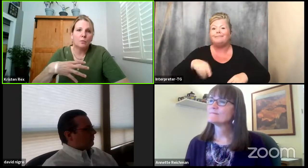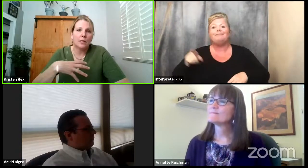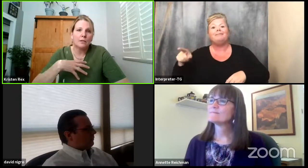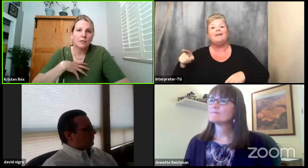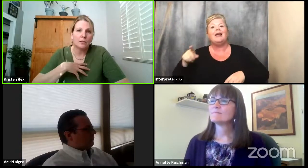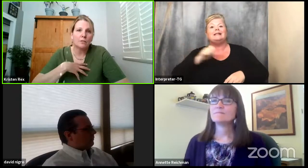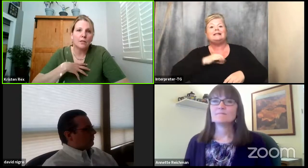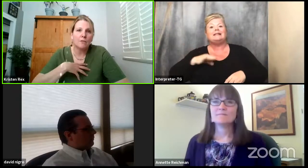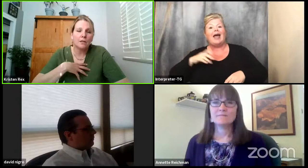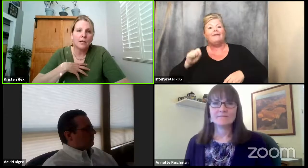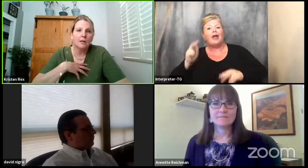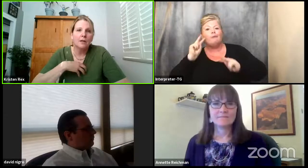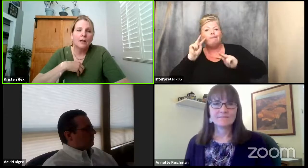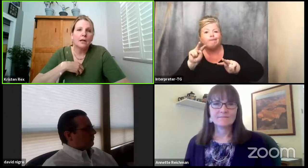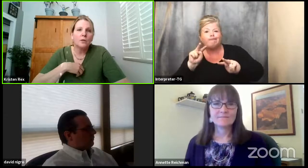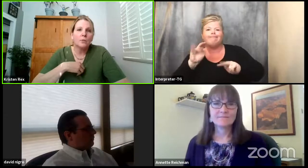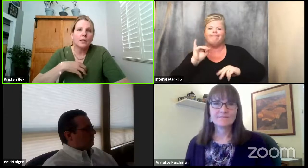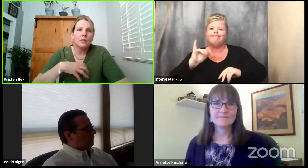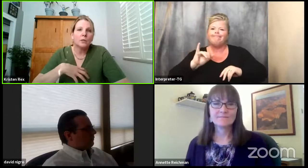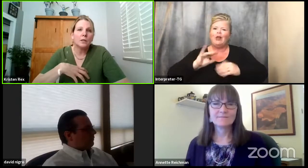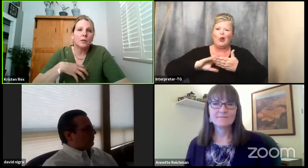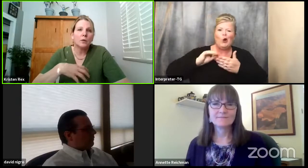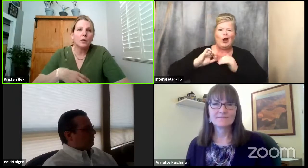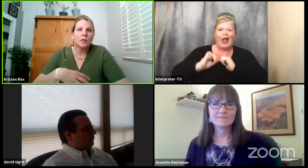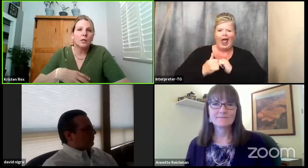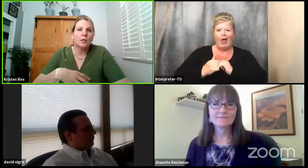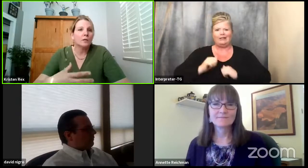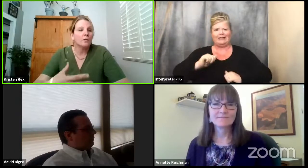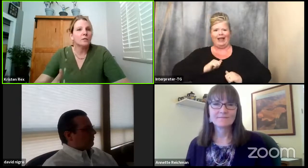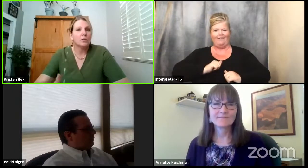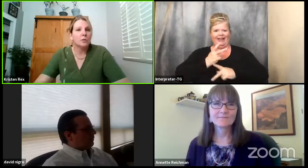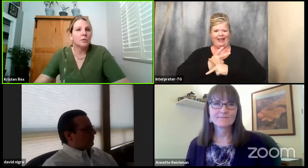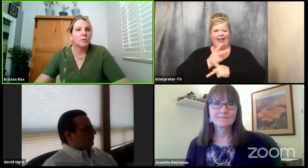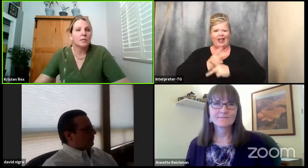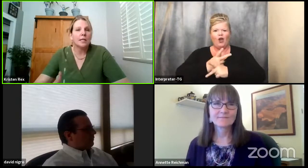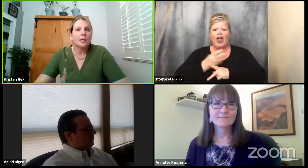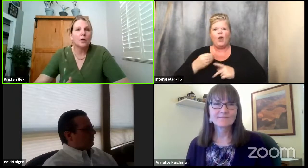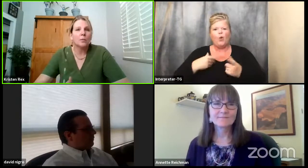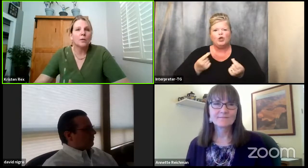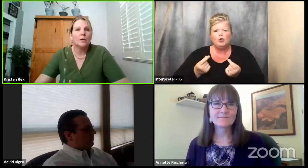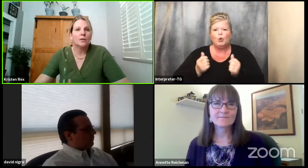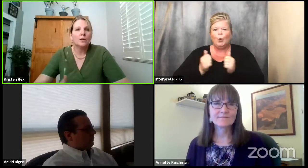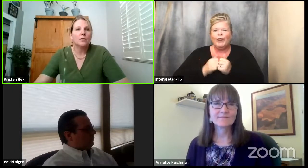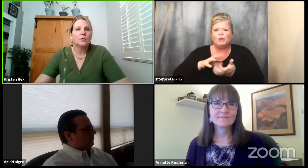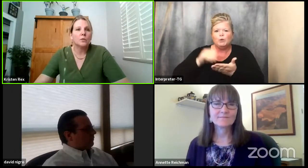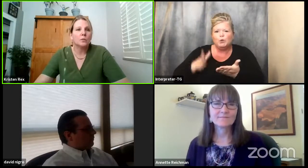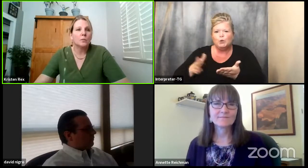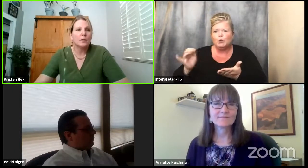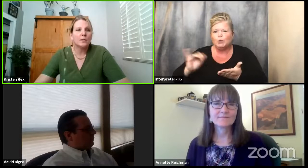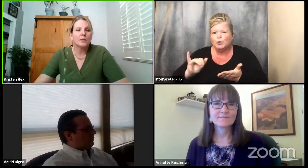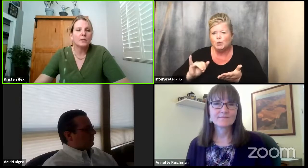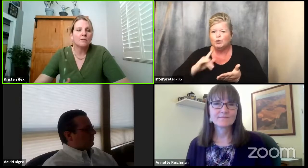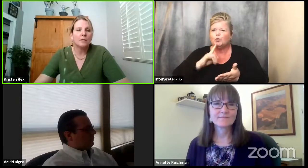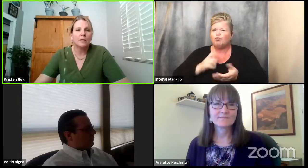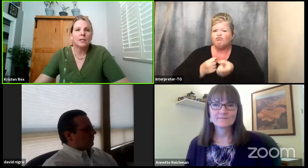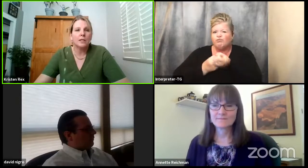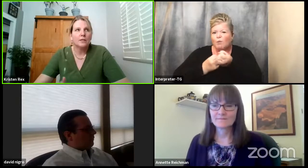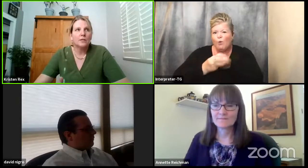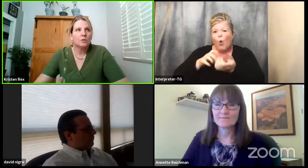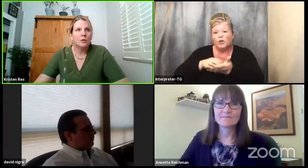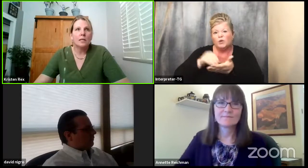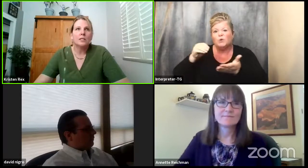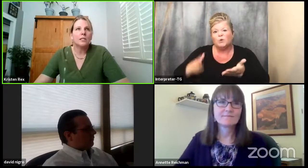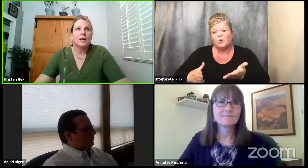to practice their own self-care, as well as when they're working with their students to help their students, because this is a